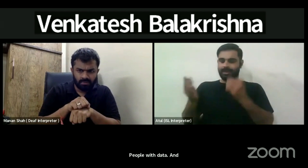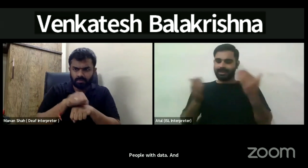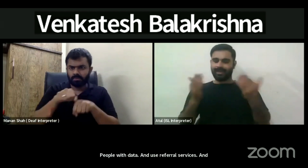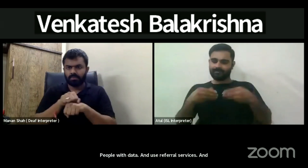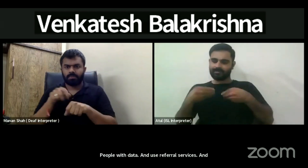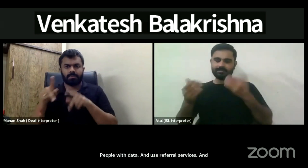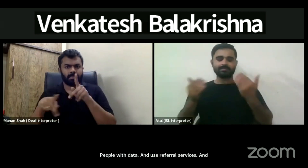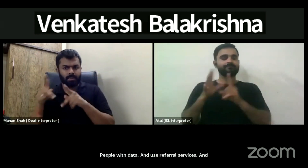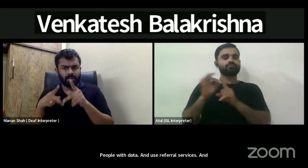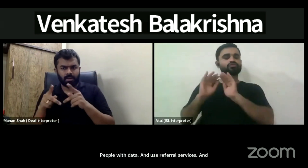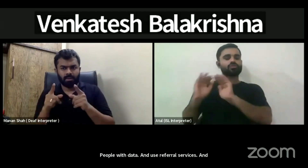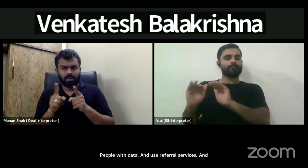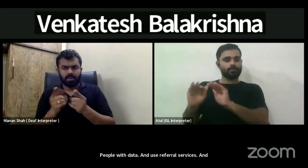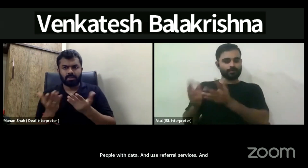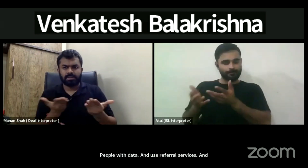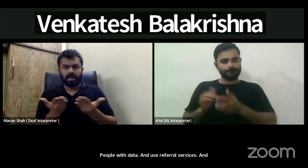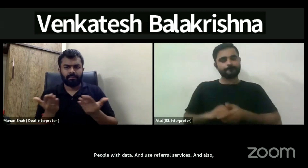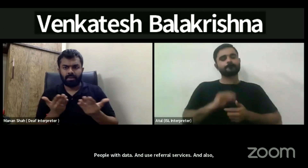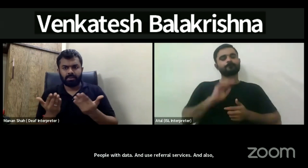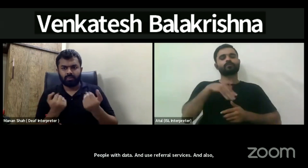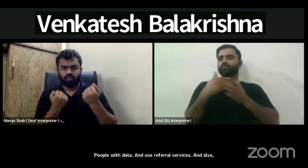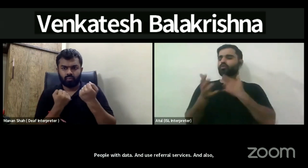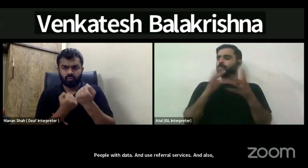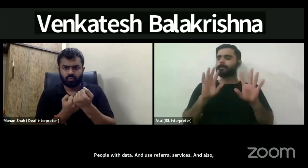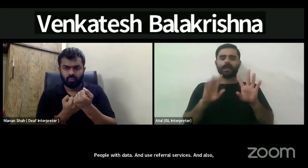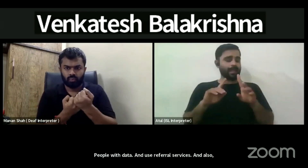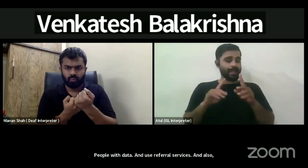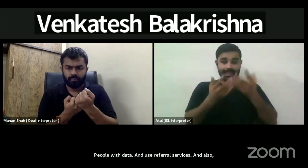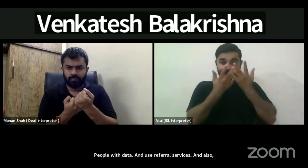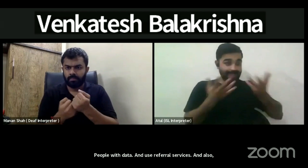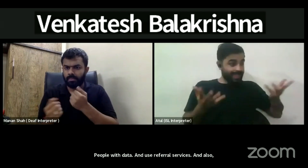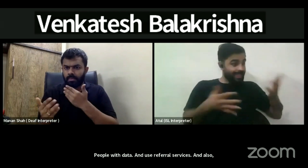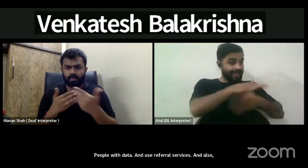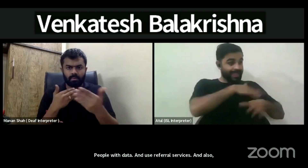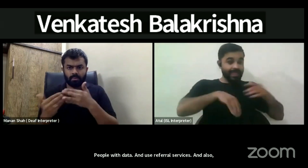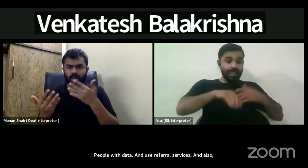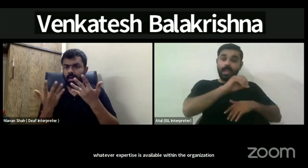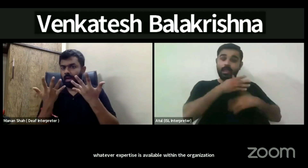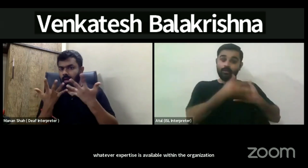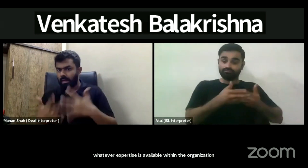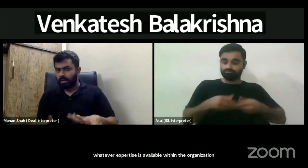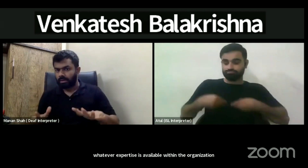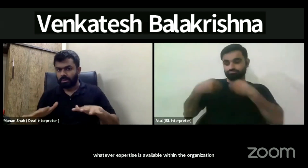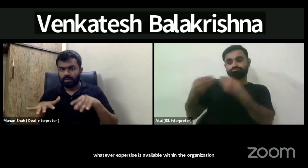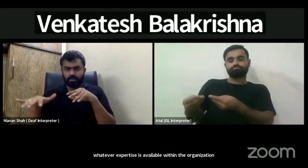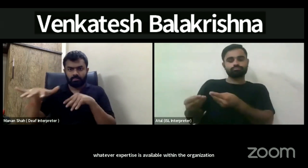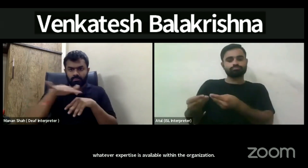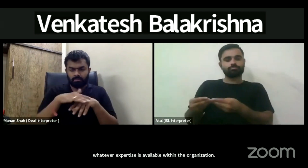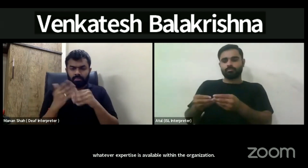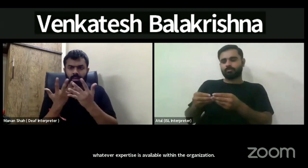and also whatever expertise is available within the organization, not only to address